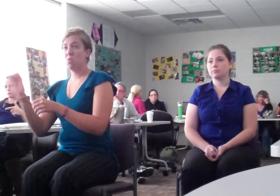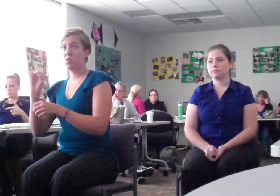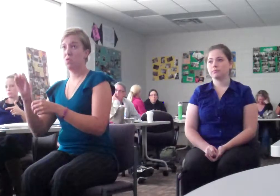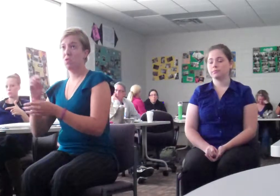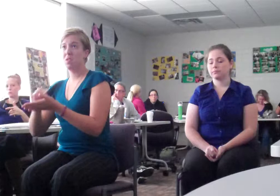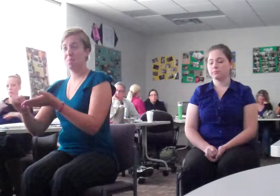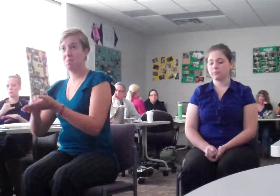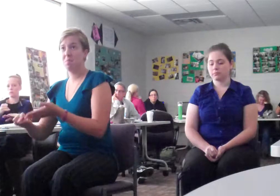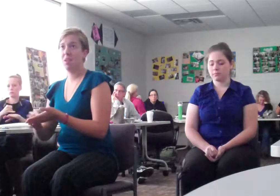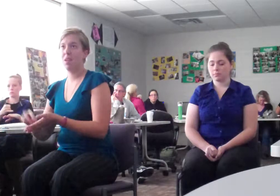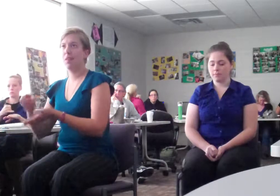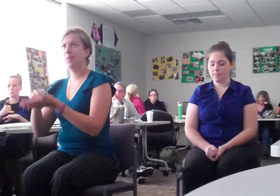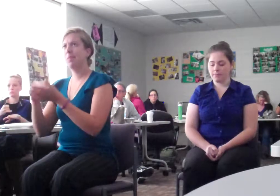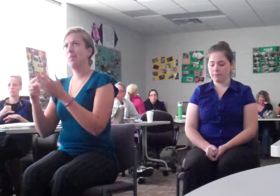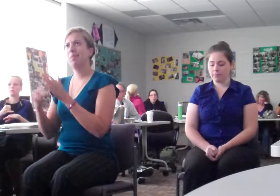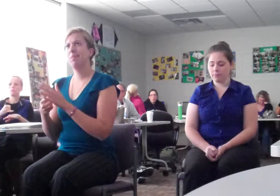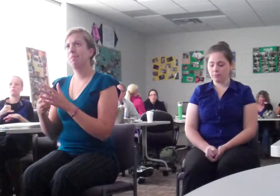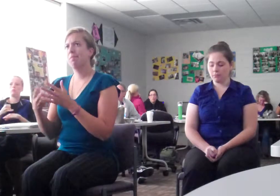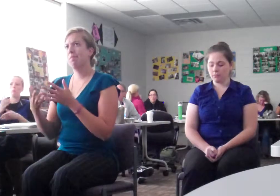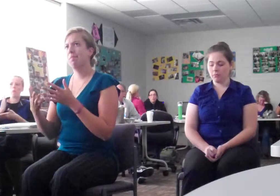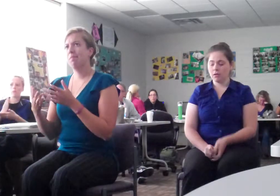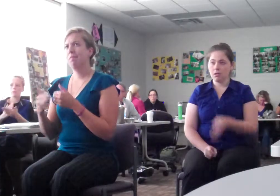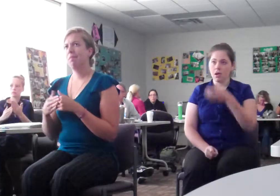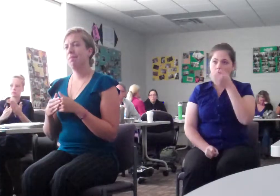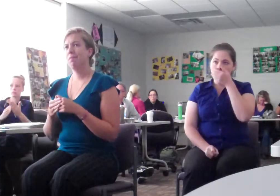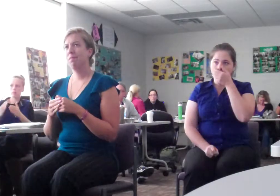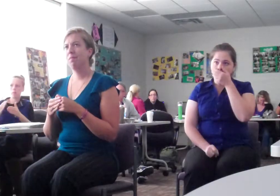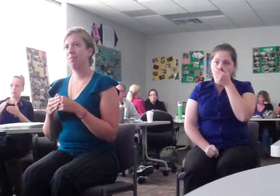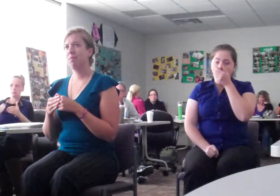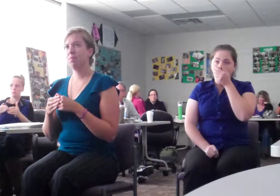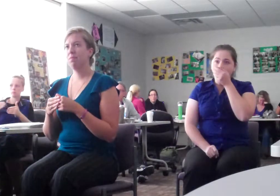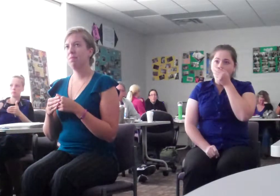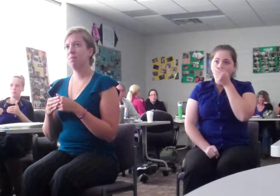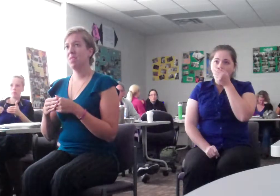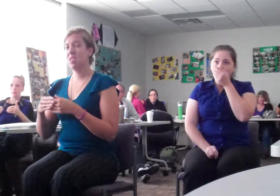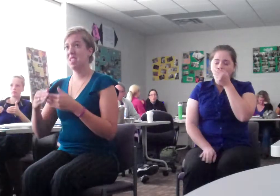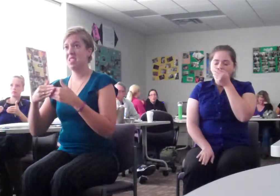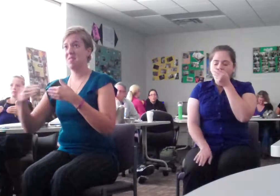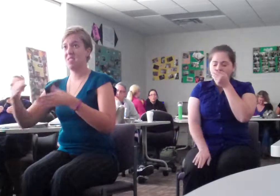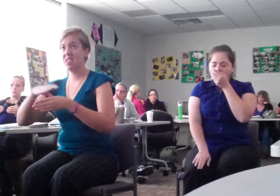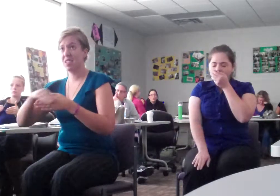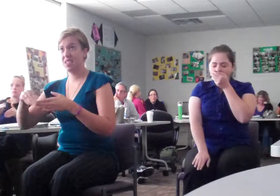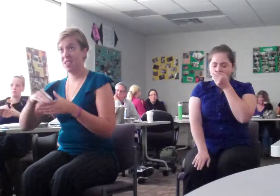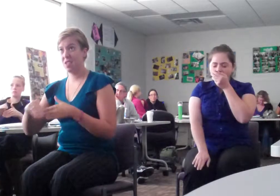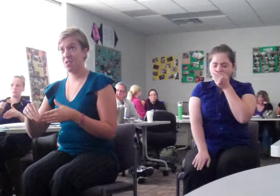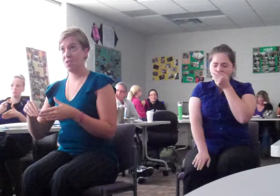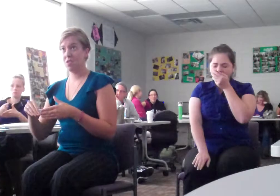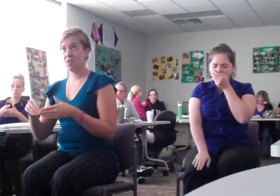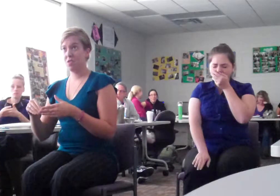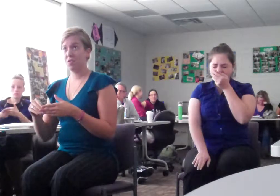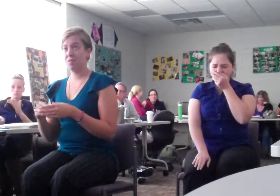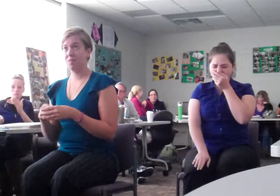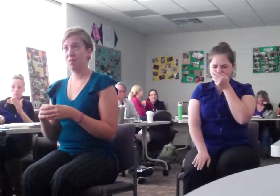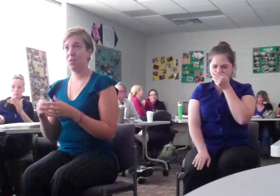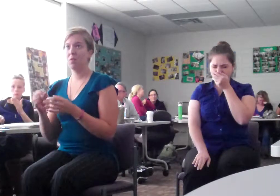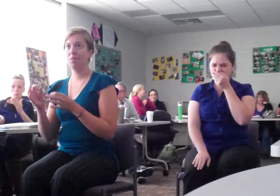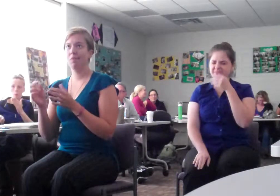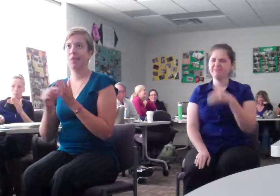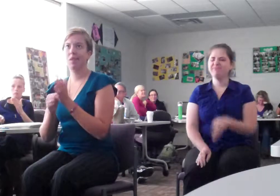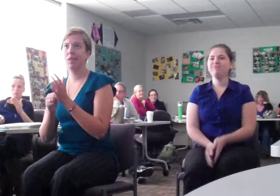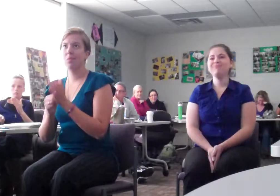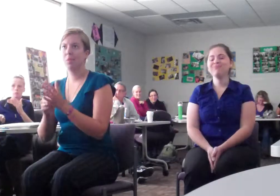that the next dollar amount of coverage, and let's just take an example, the next, let's